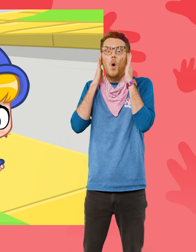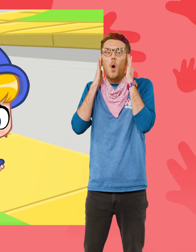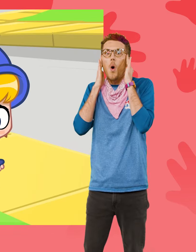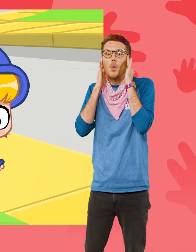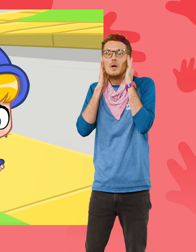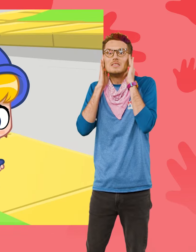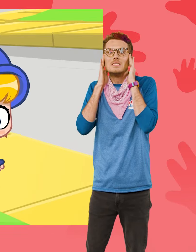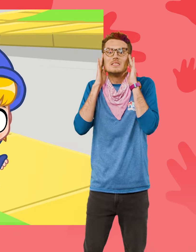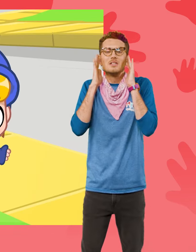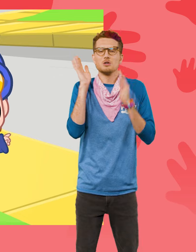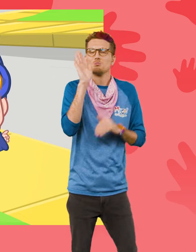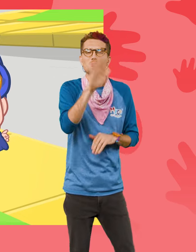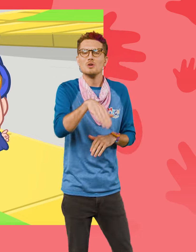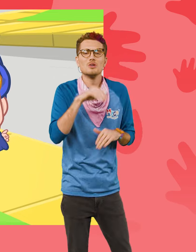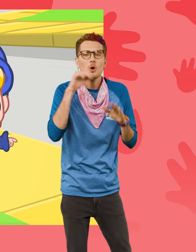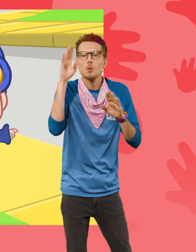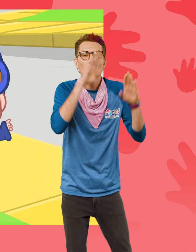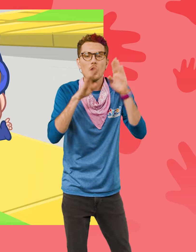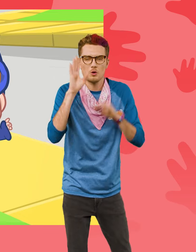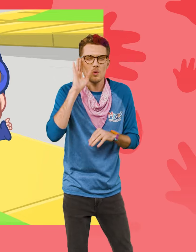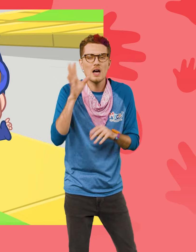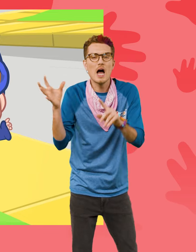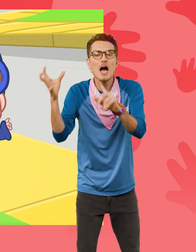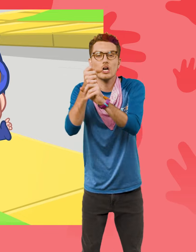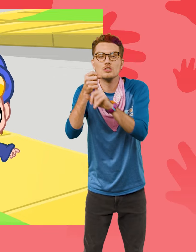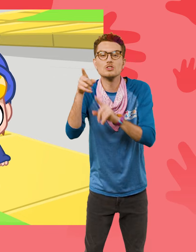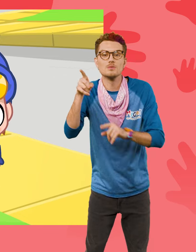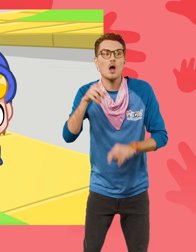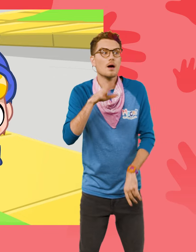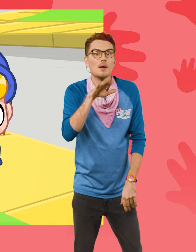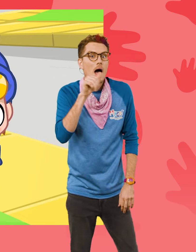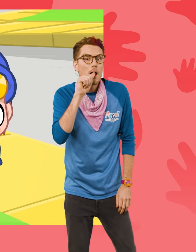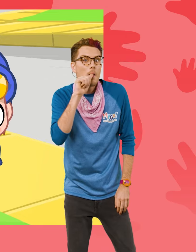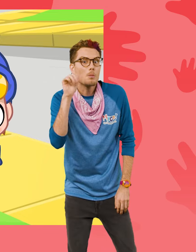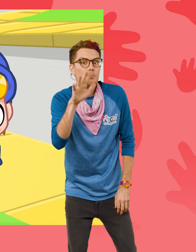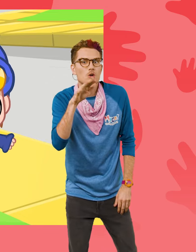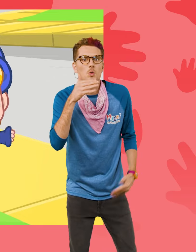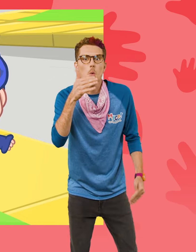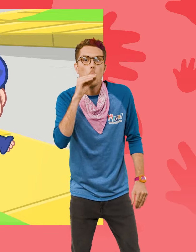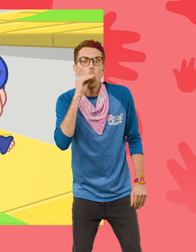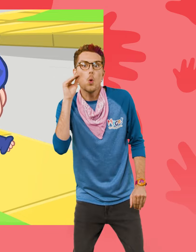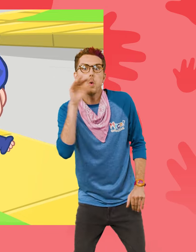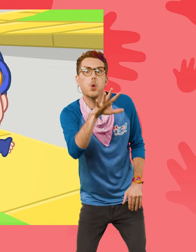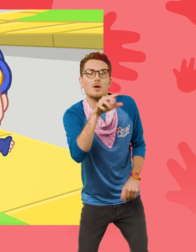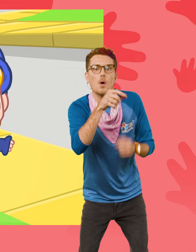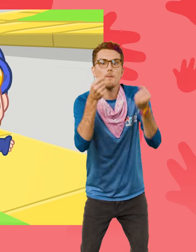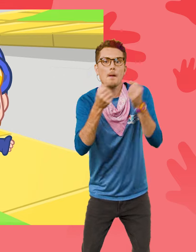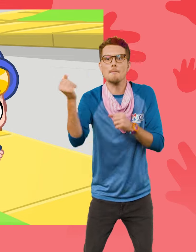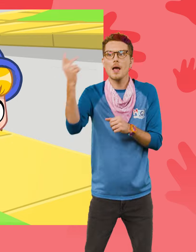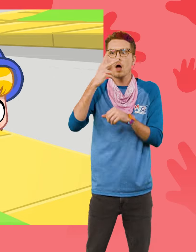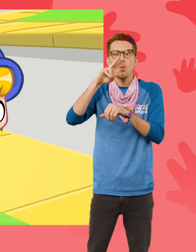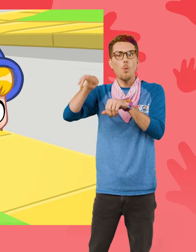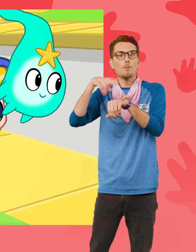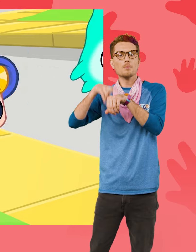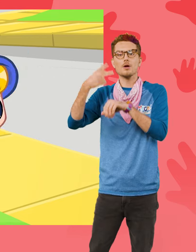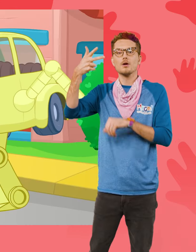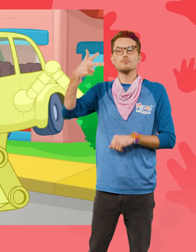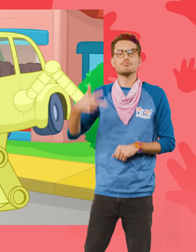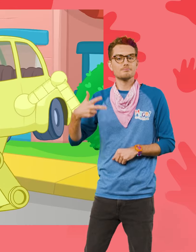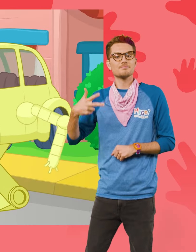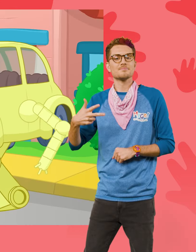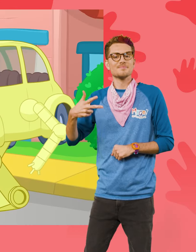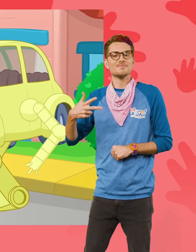Oh, no! Don't worry, we'll catch him, Morphle. Animi, zap that car back to normal.